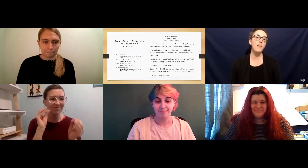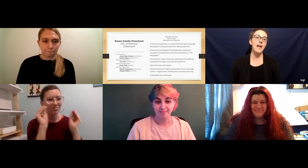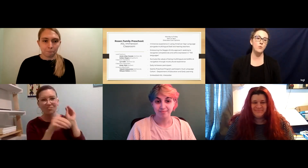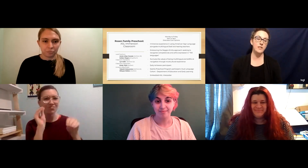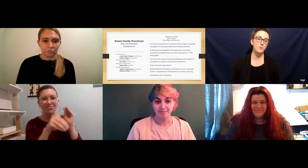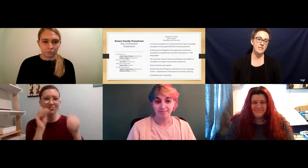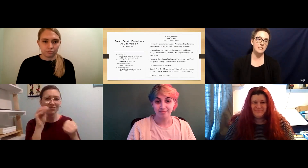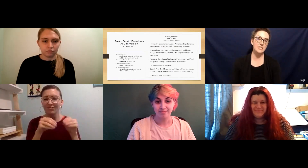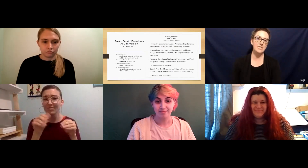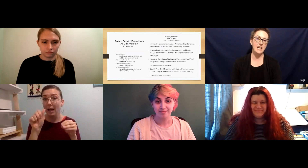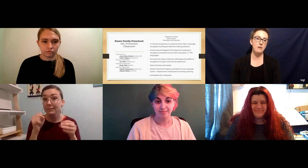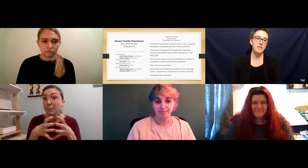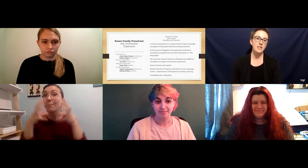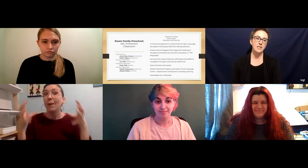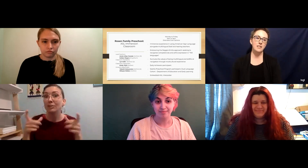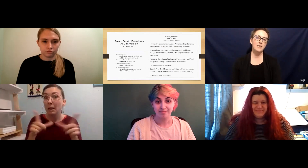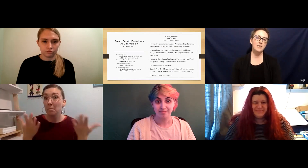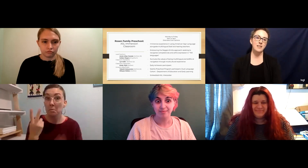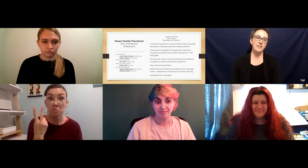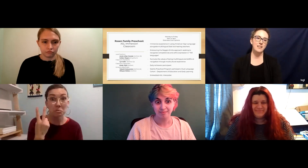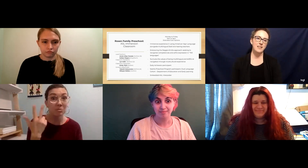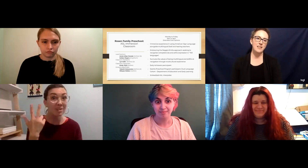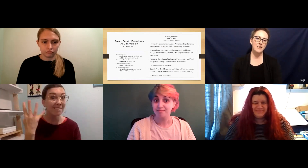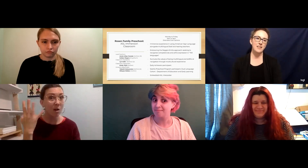another language presented to them.